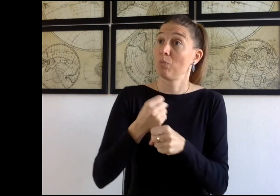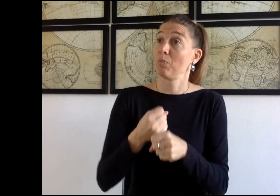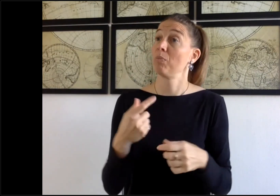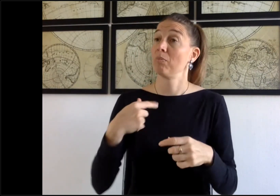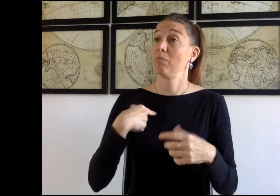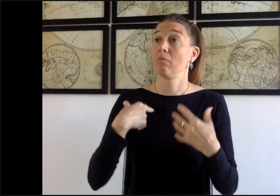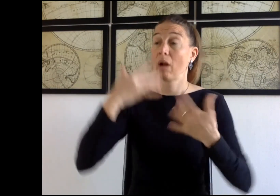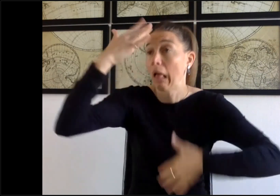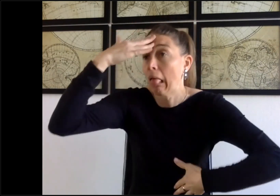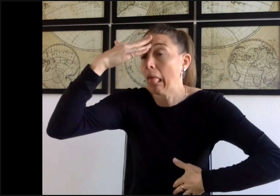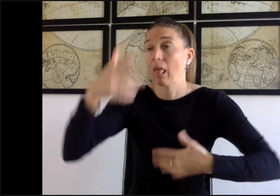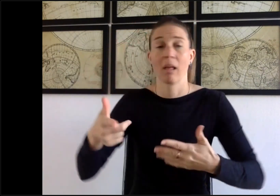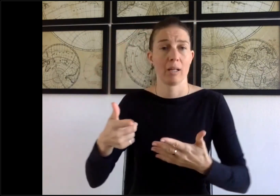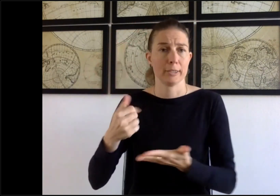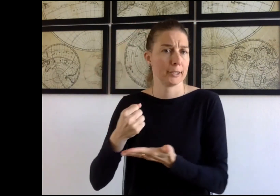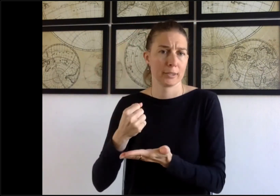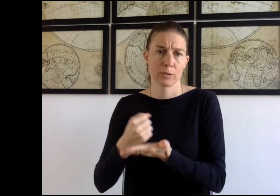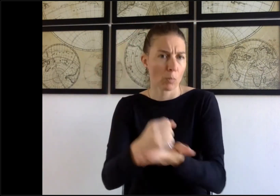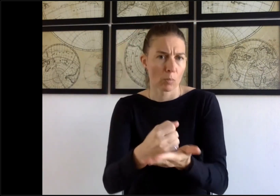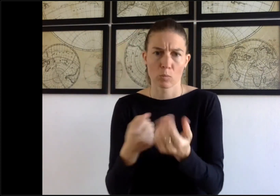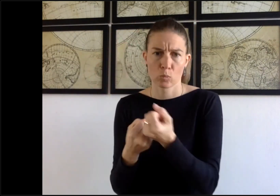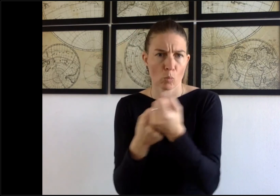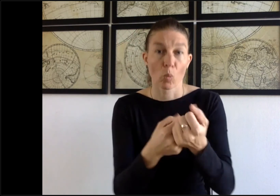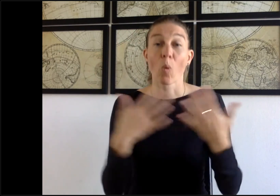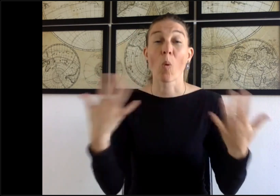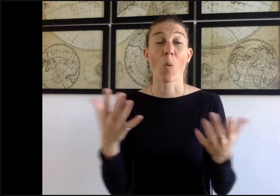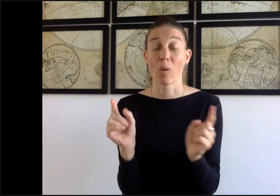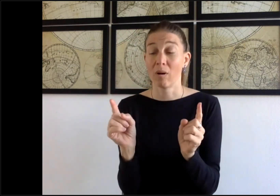many opportunities ahead, but also clear challenges.